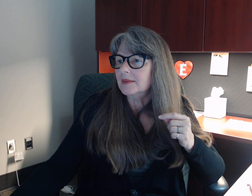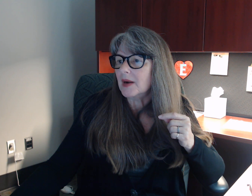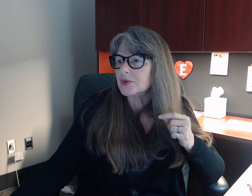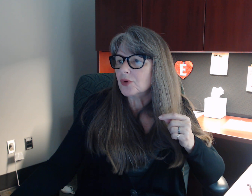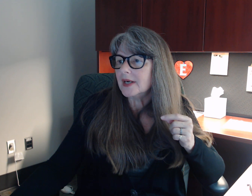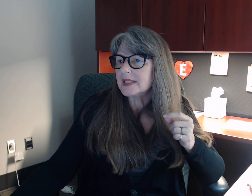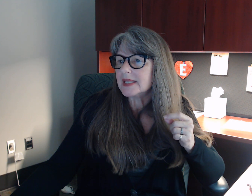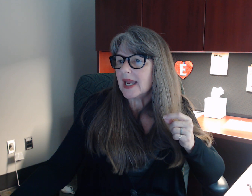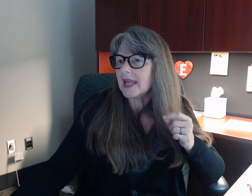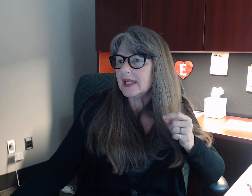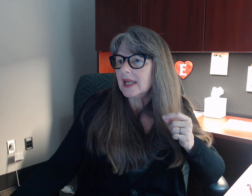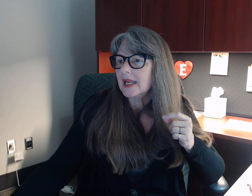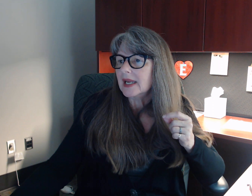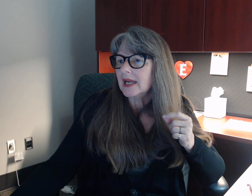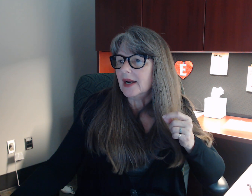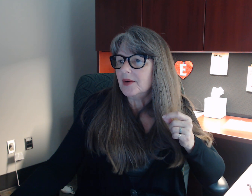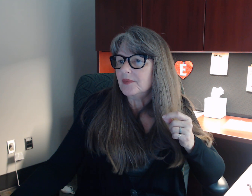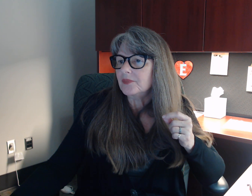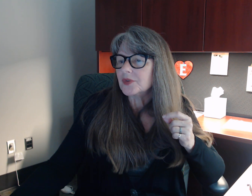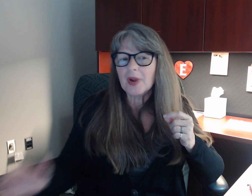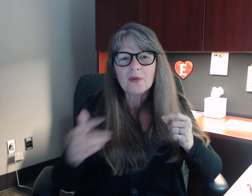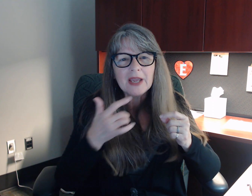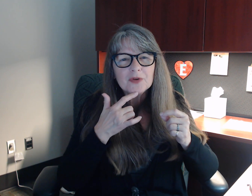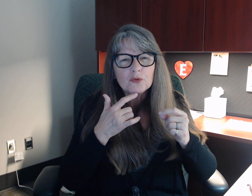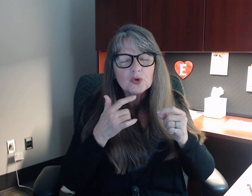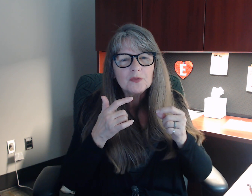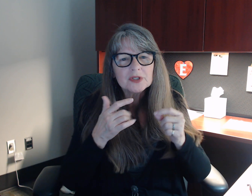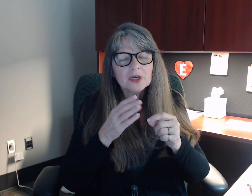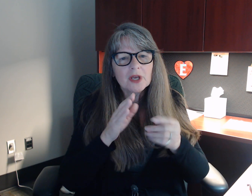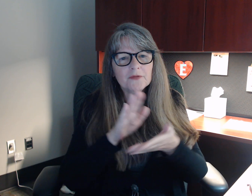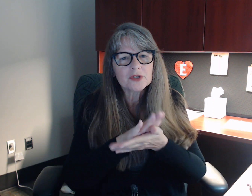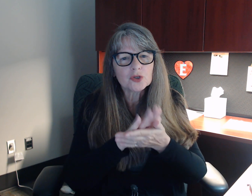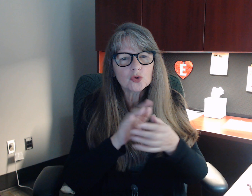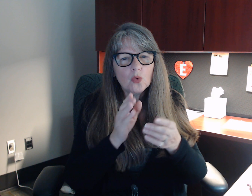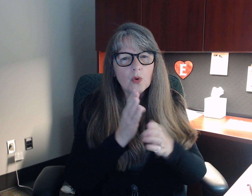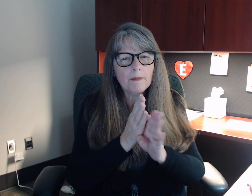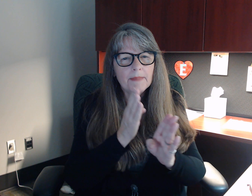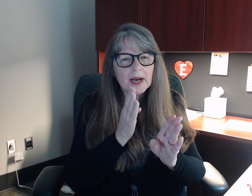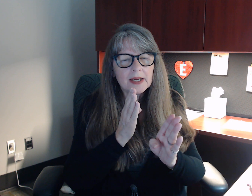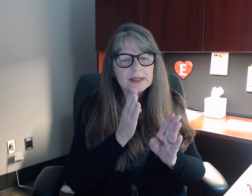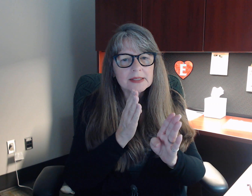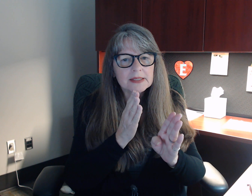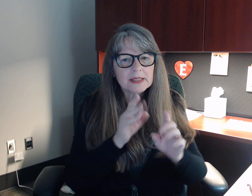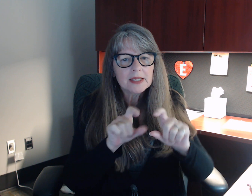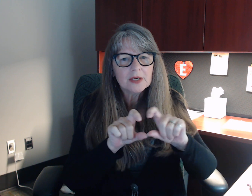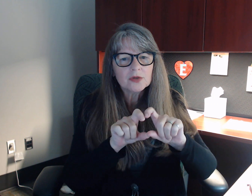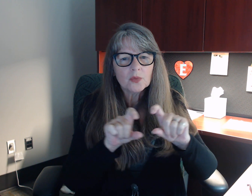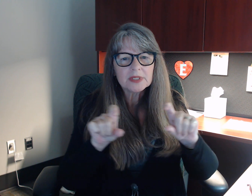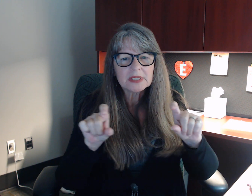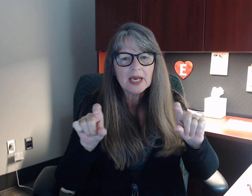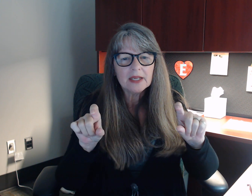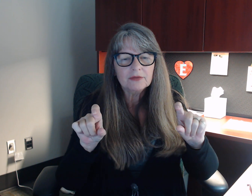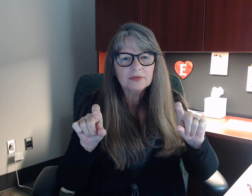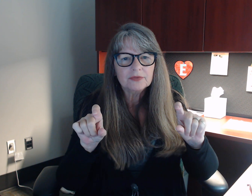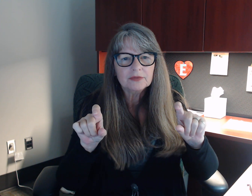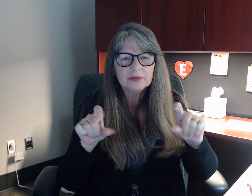was trying to say, so okay, so if it's a school bus, so it's kind of,